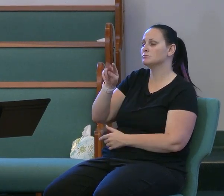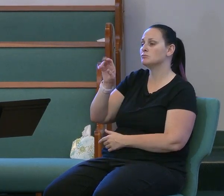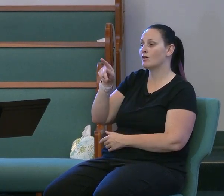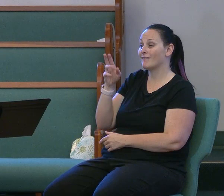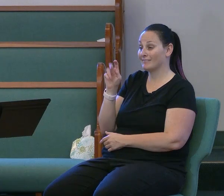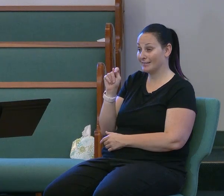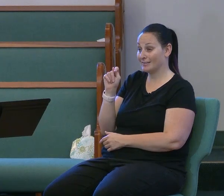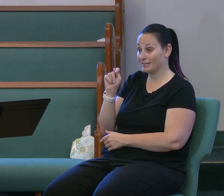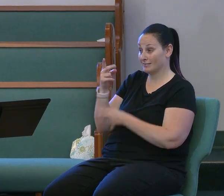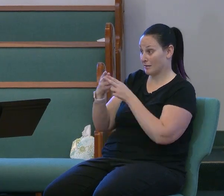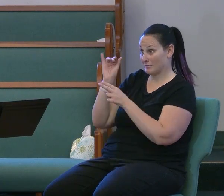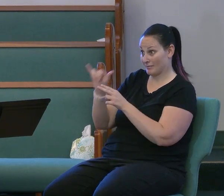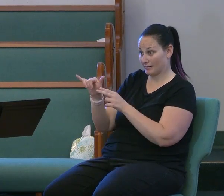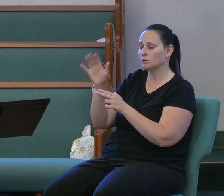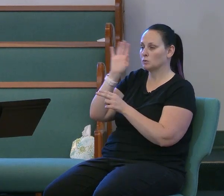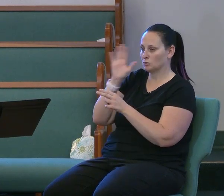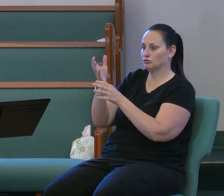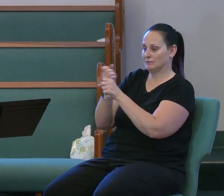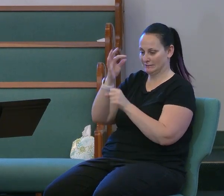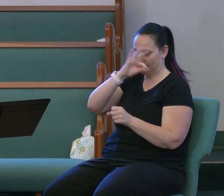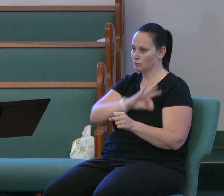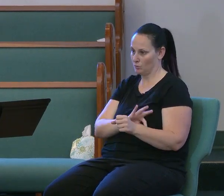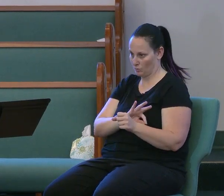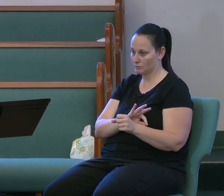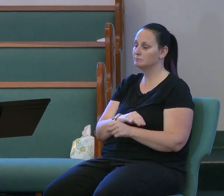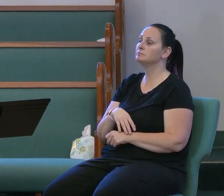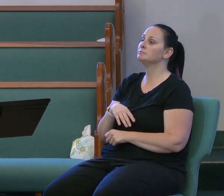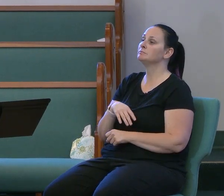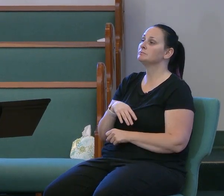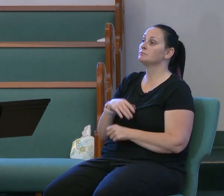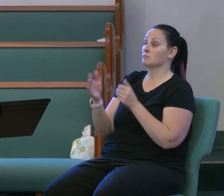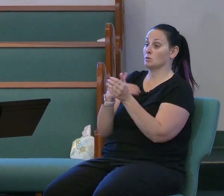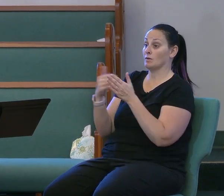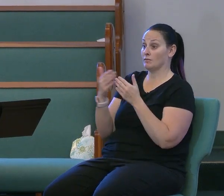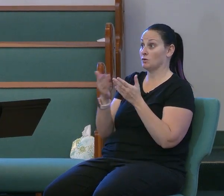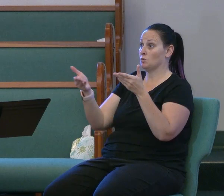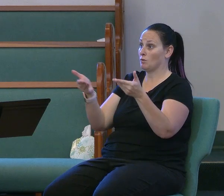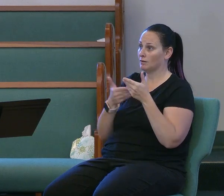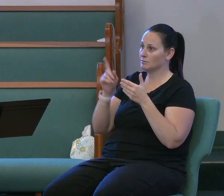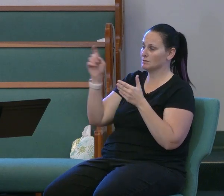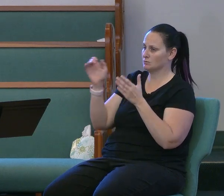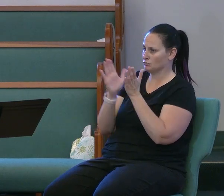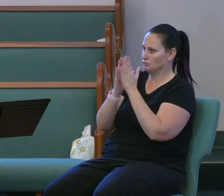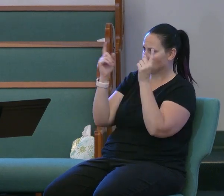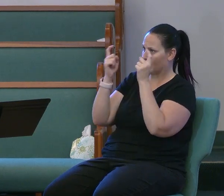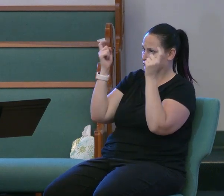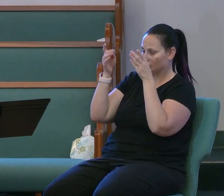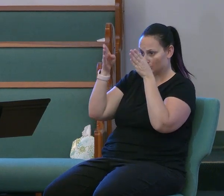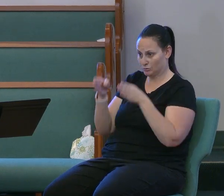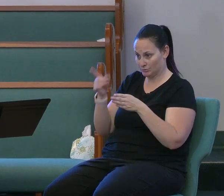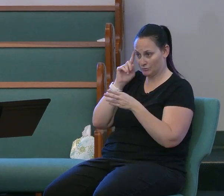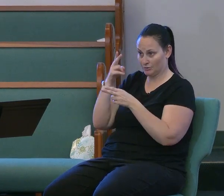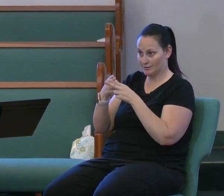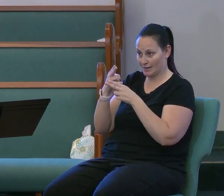prophet will receive a prophet's reward. And whoever welcomes a righteous person in the name